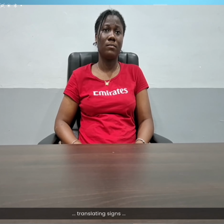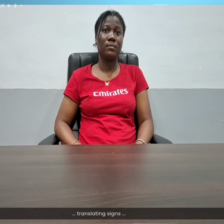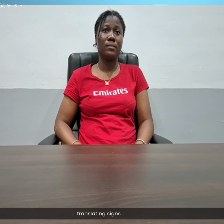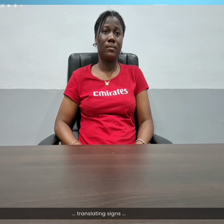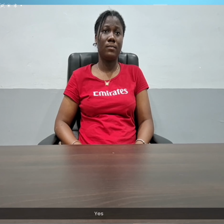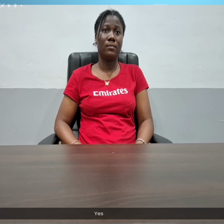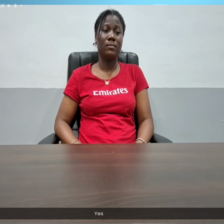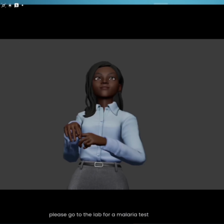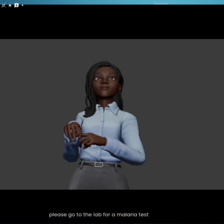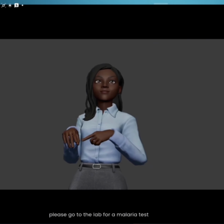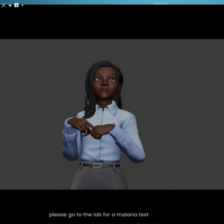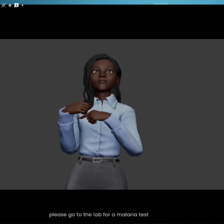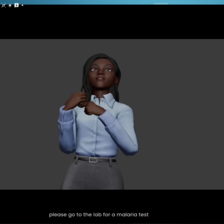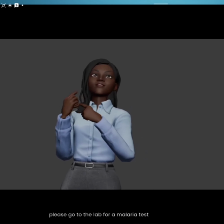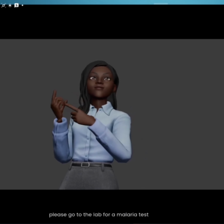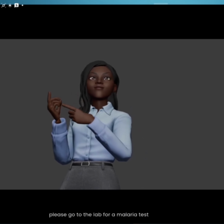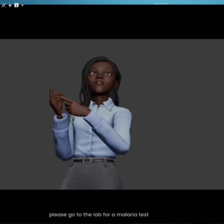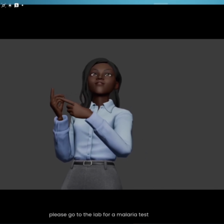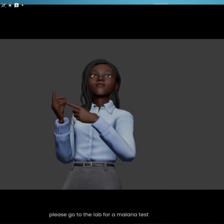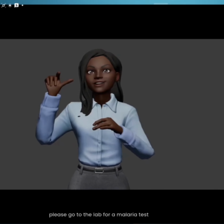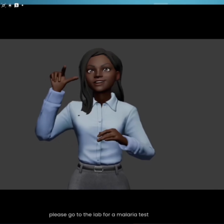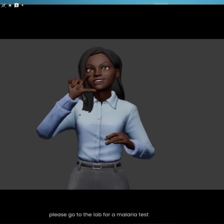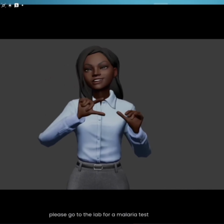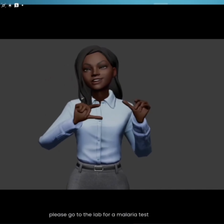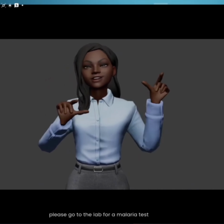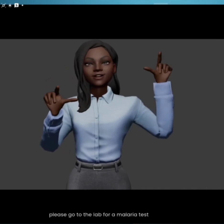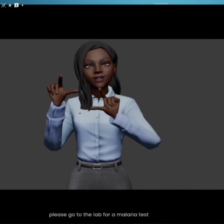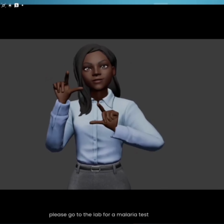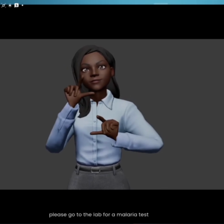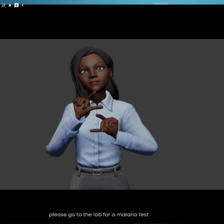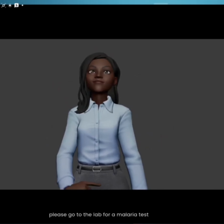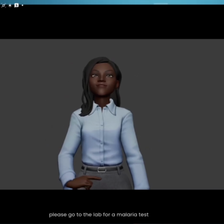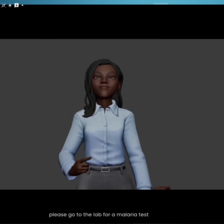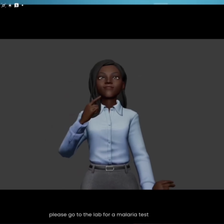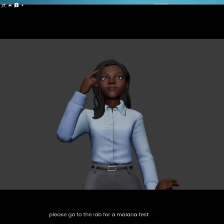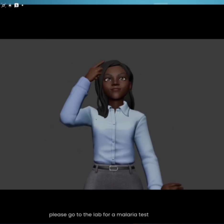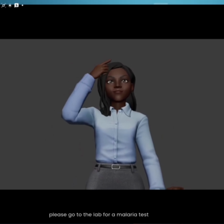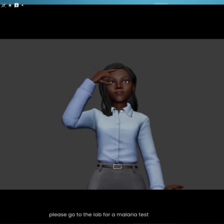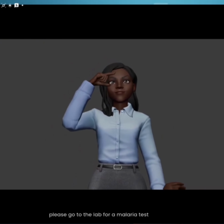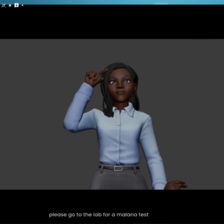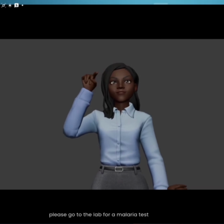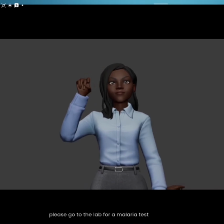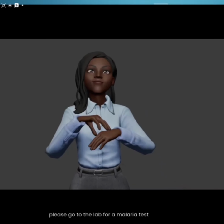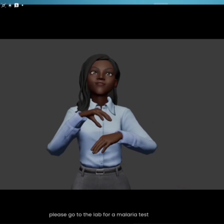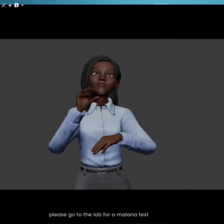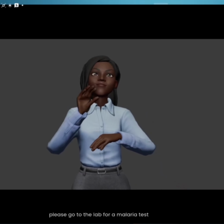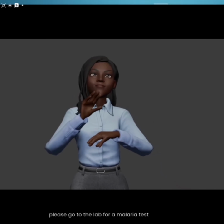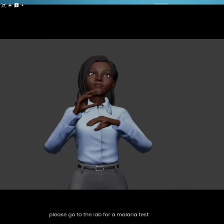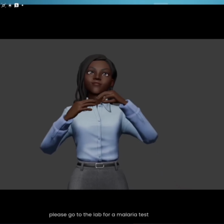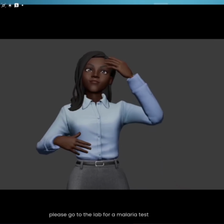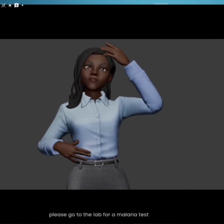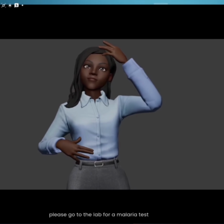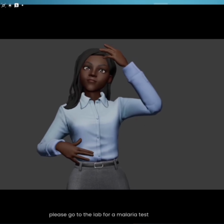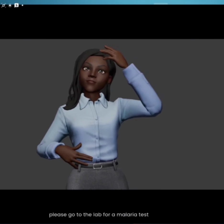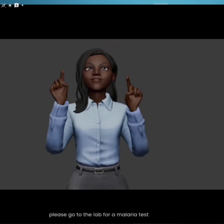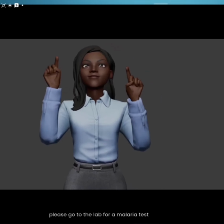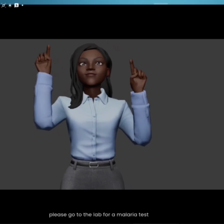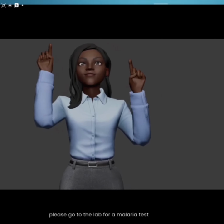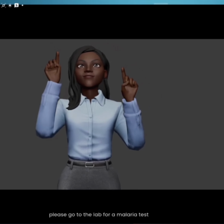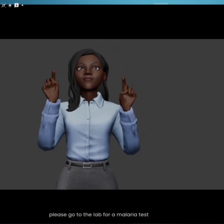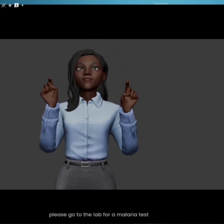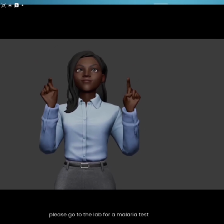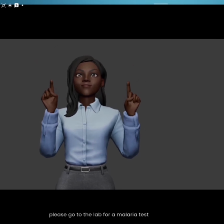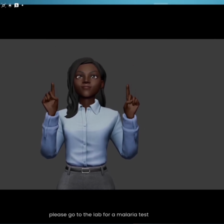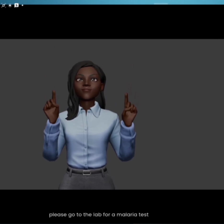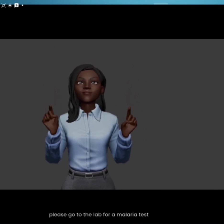malaria test." After some time, the patient returns with her test results. The doctor reviews the report and informs her, "Your results